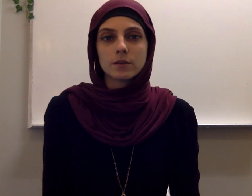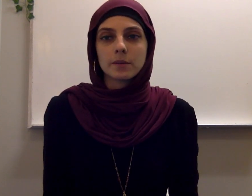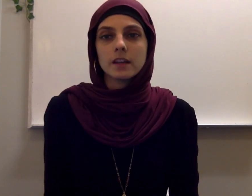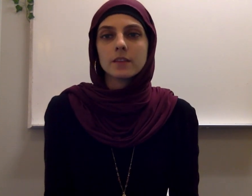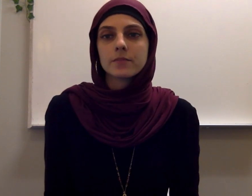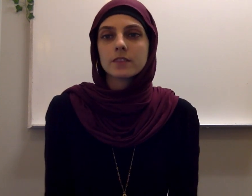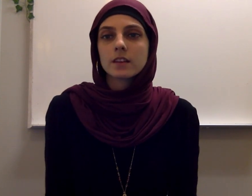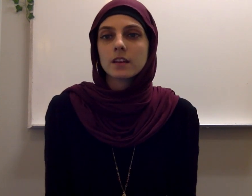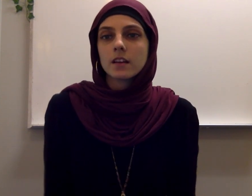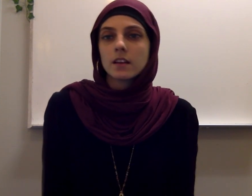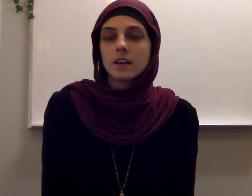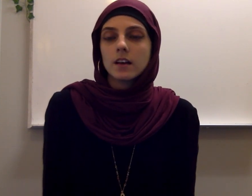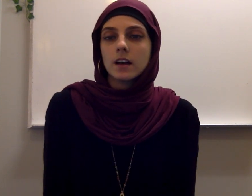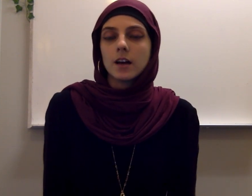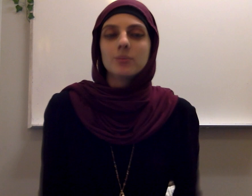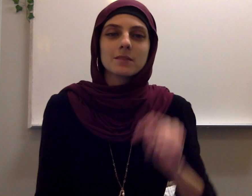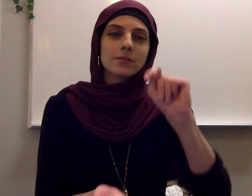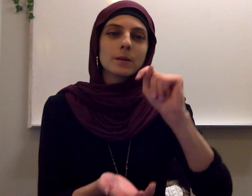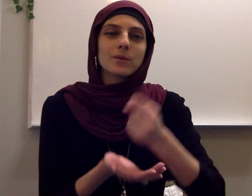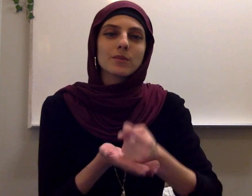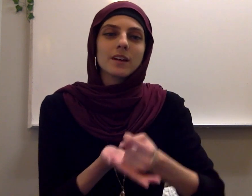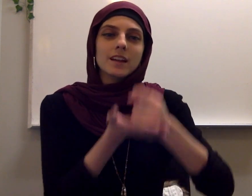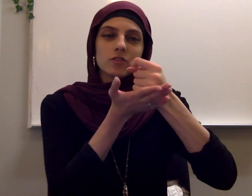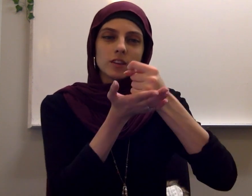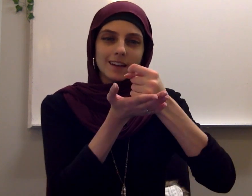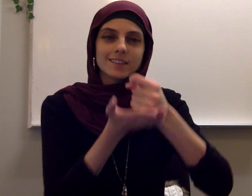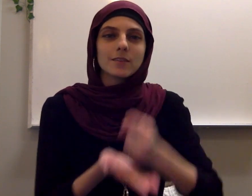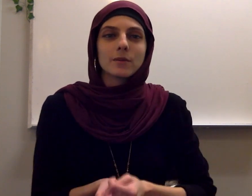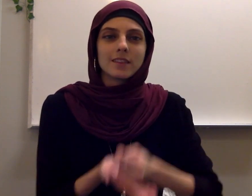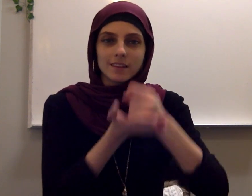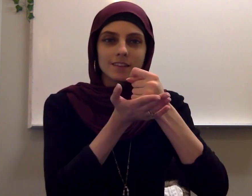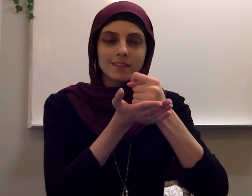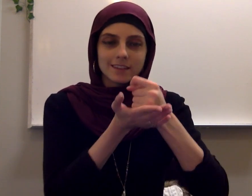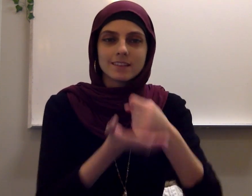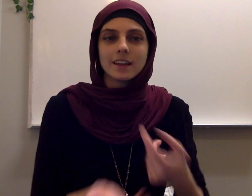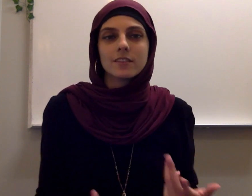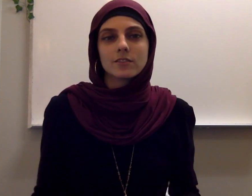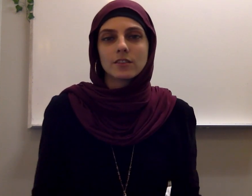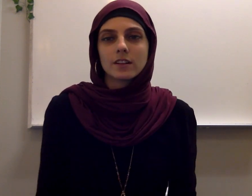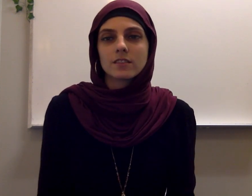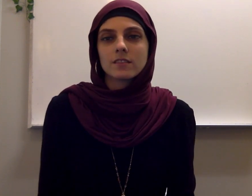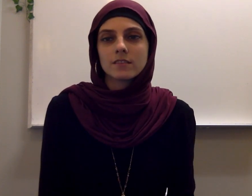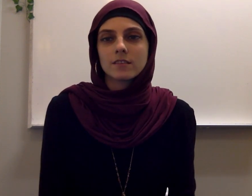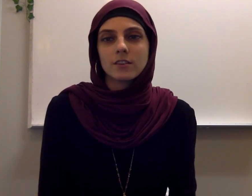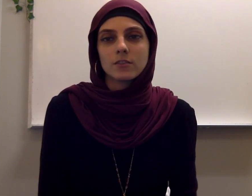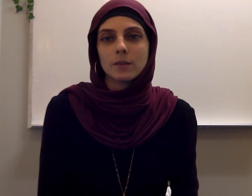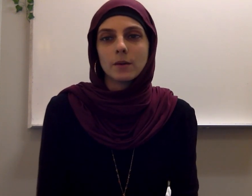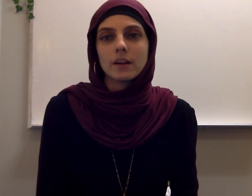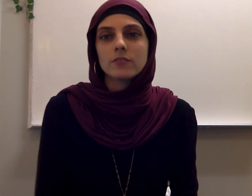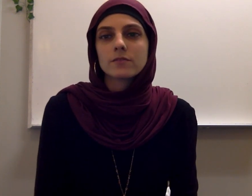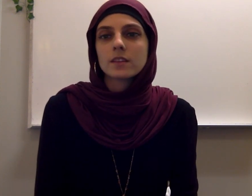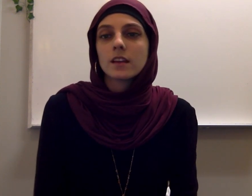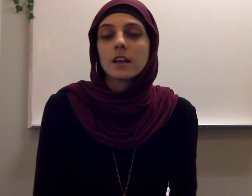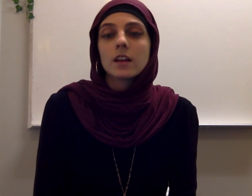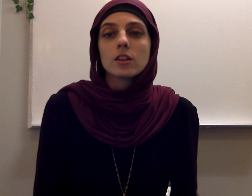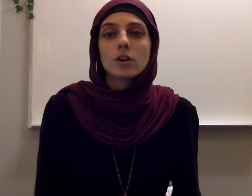repeat. Sometimes people initialize it with the T, so that's good to be aware of. Look